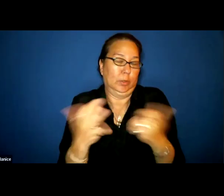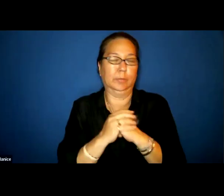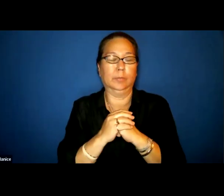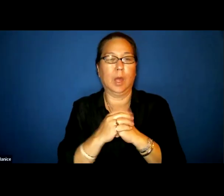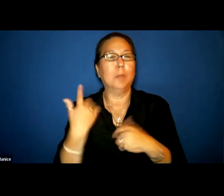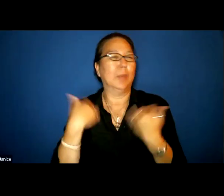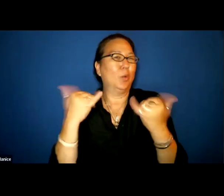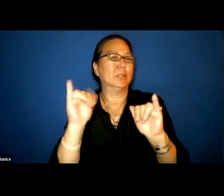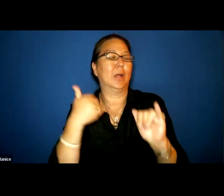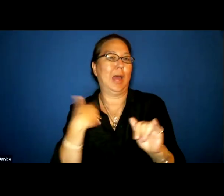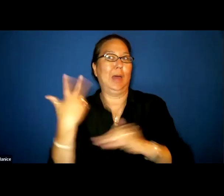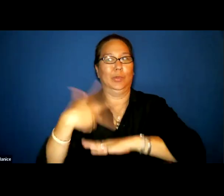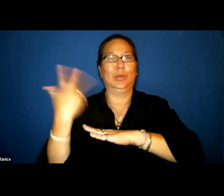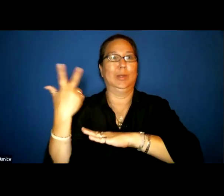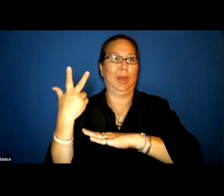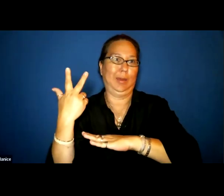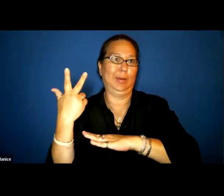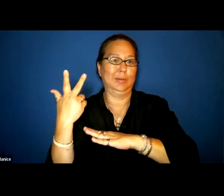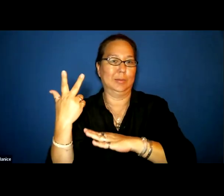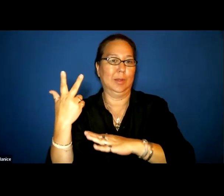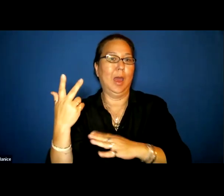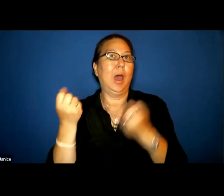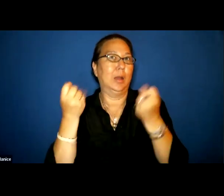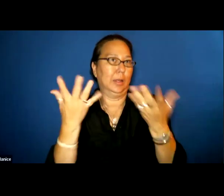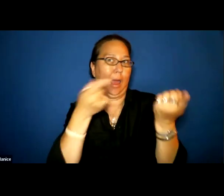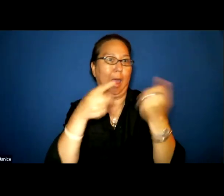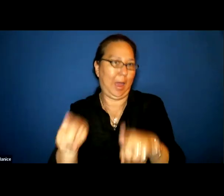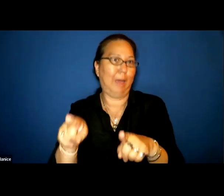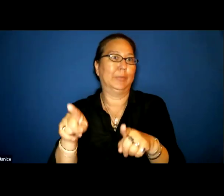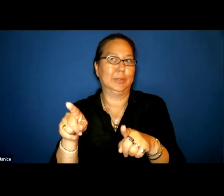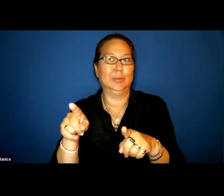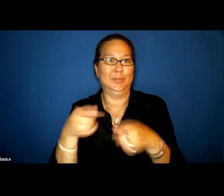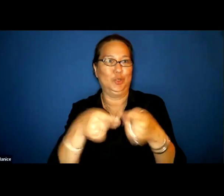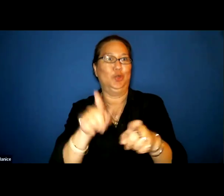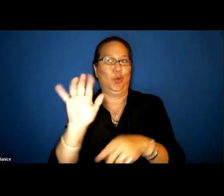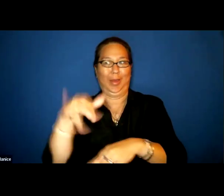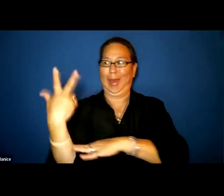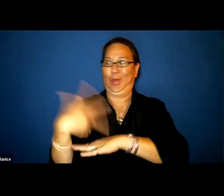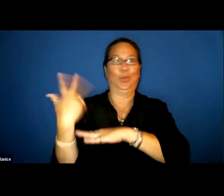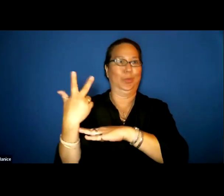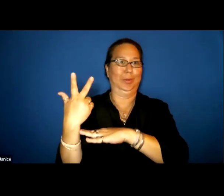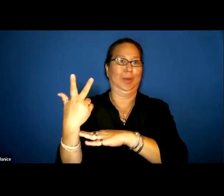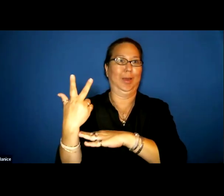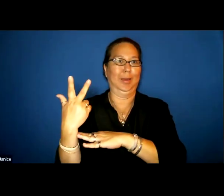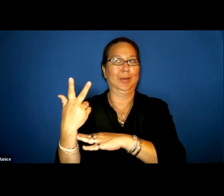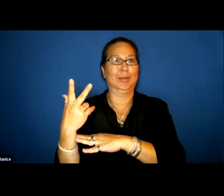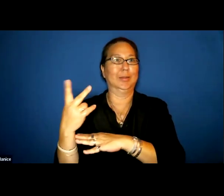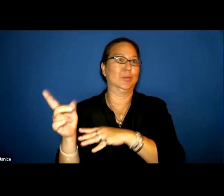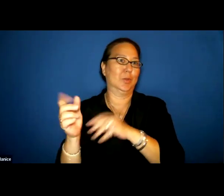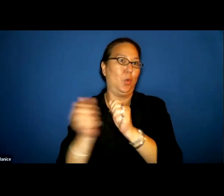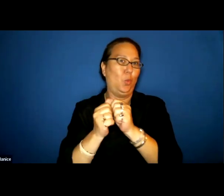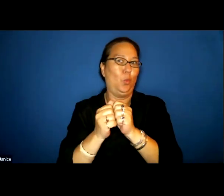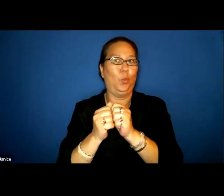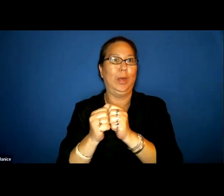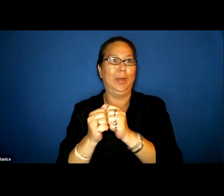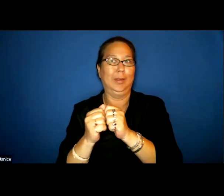days, and a lot happens in our enrollment in 3 days, both coming in and and shifting. But we've been working with the school leaders,